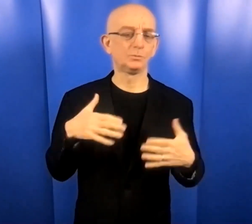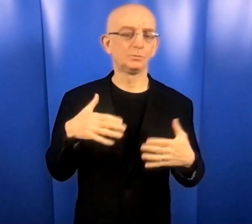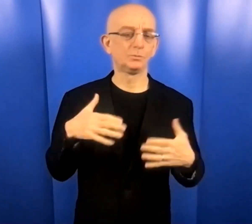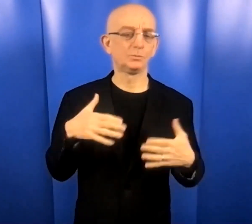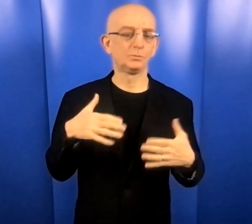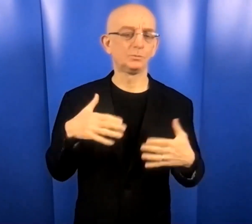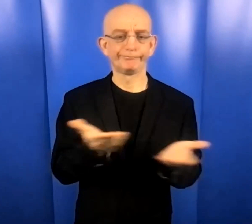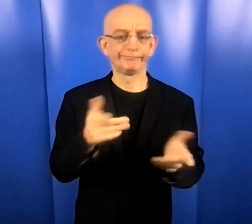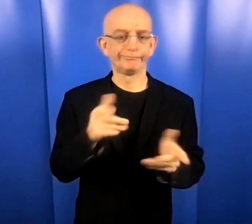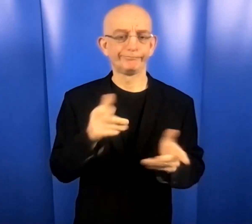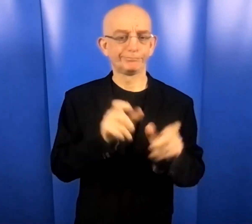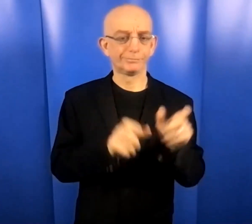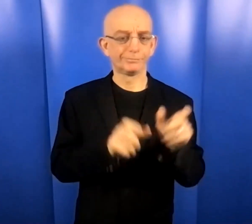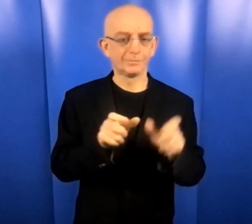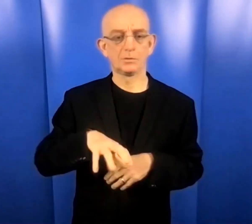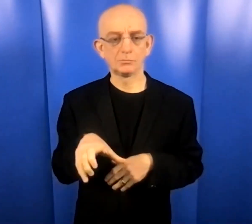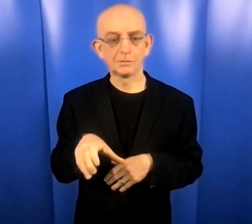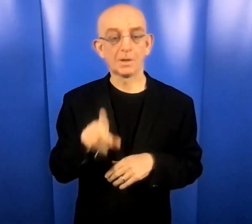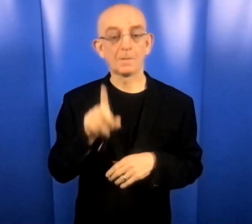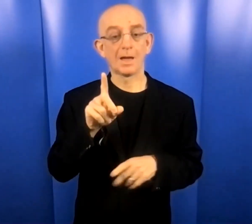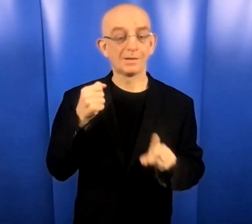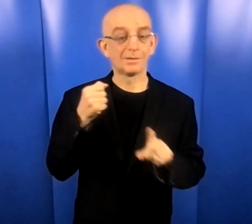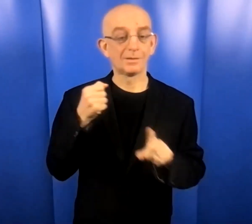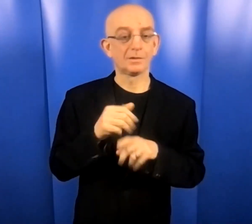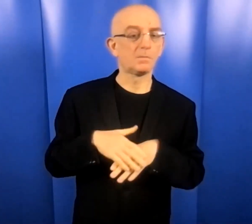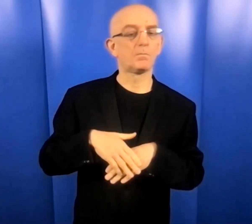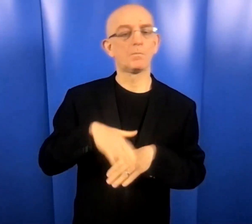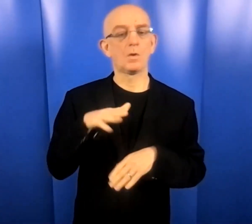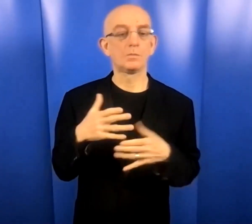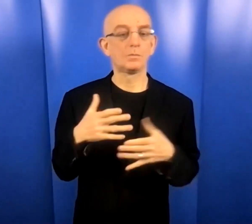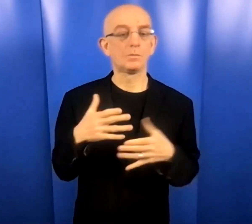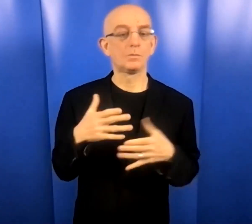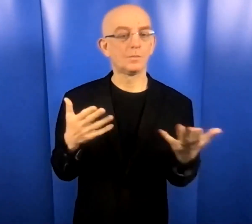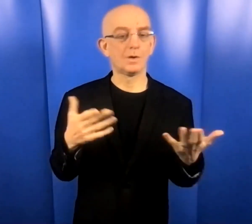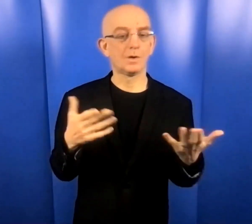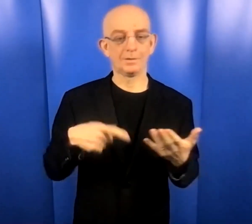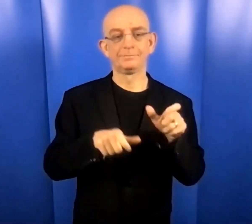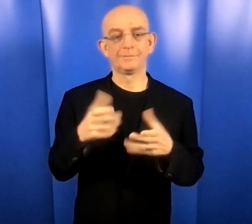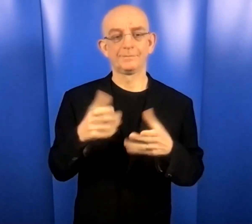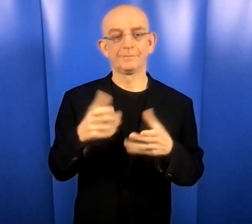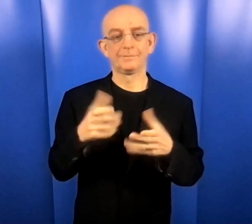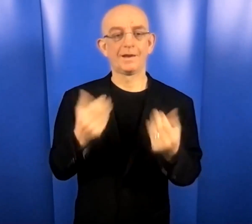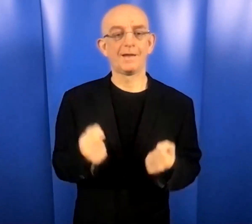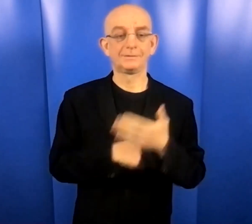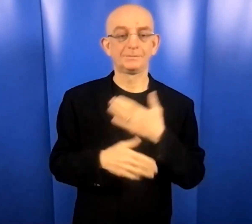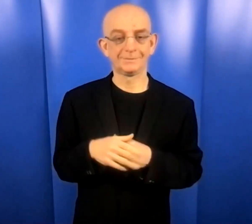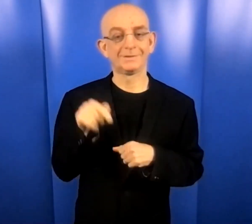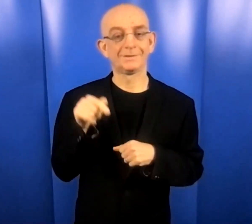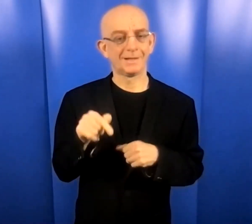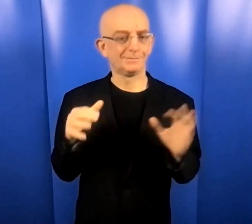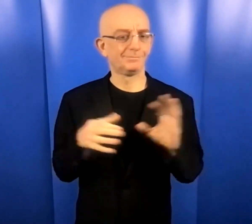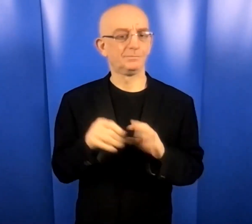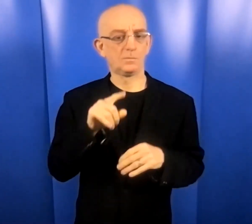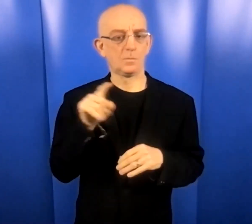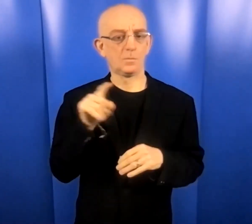persons with disabilities. So this is why we've been lobbying strongly that to see